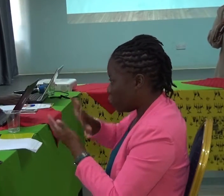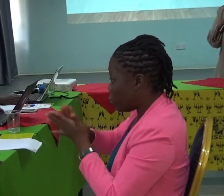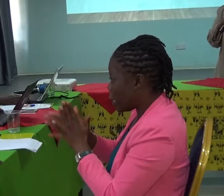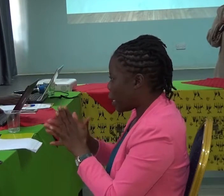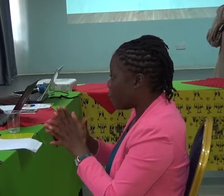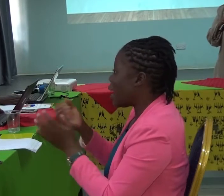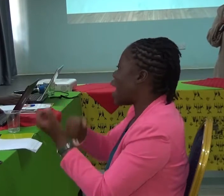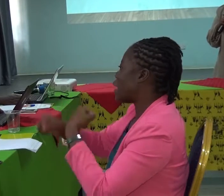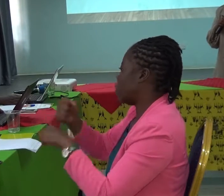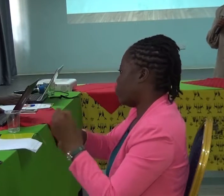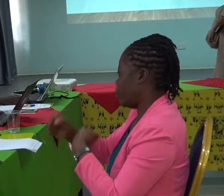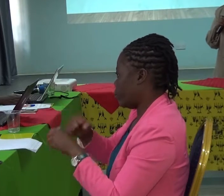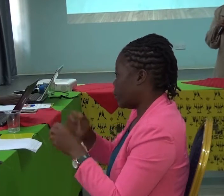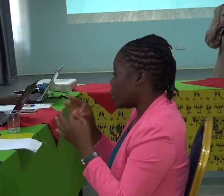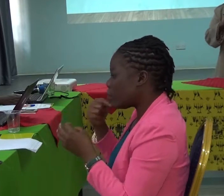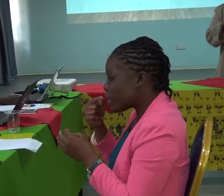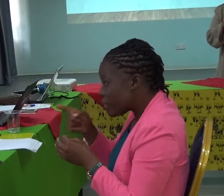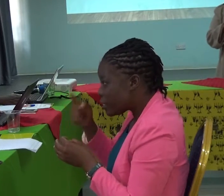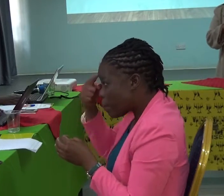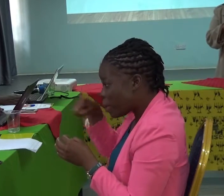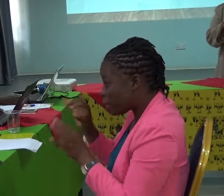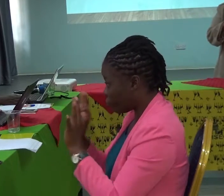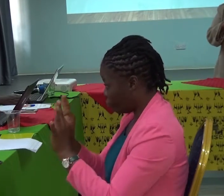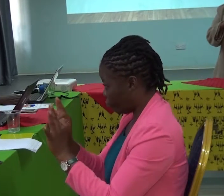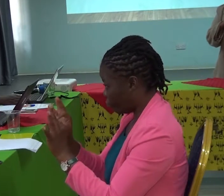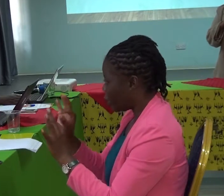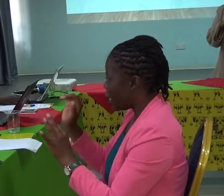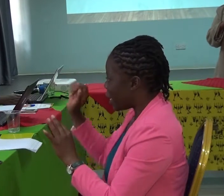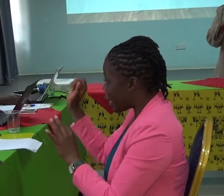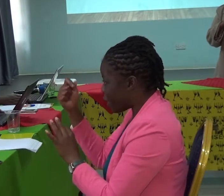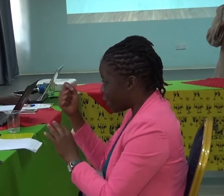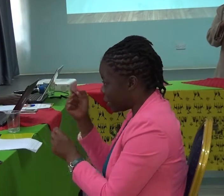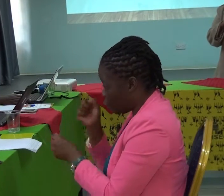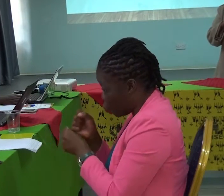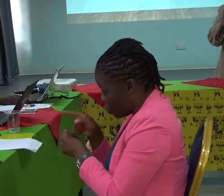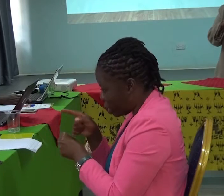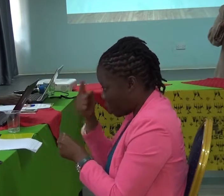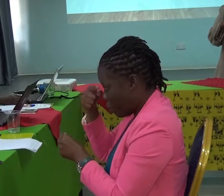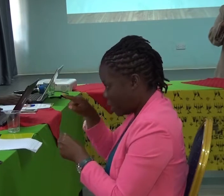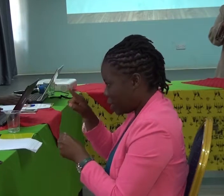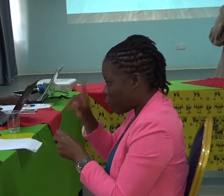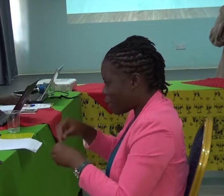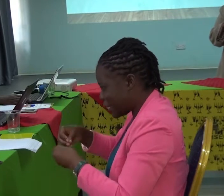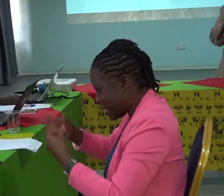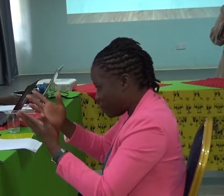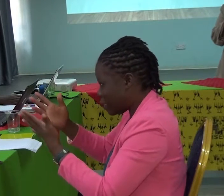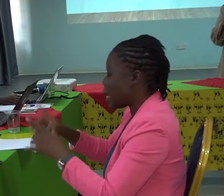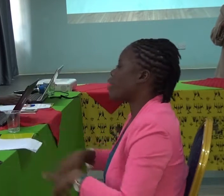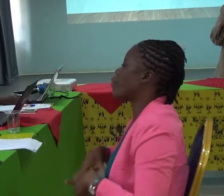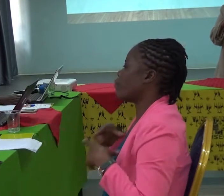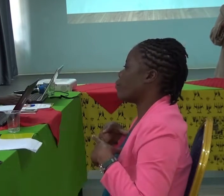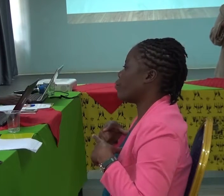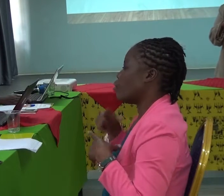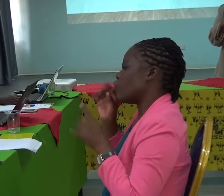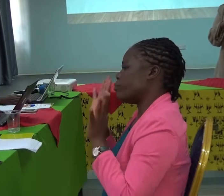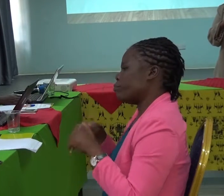alive. If we say it's a good policy, done by Kenyans, for Kenyans, then we have to give it life. And the only people who